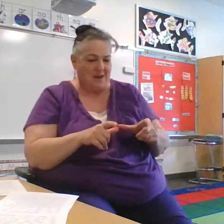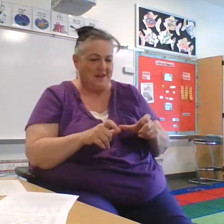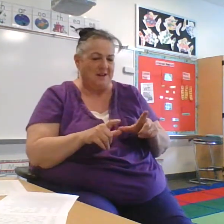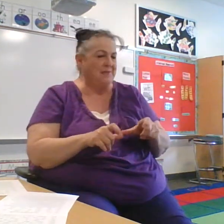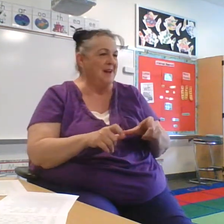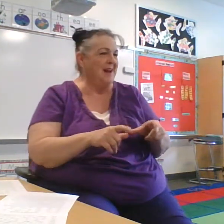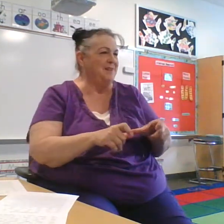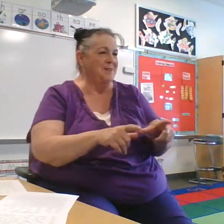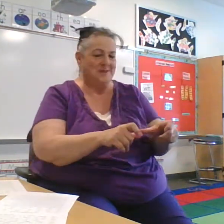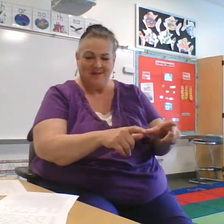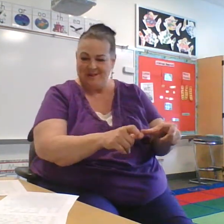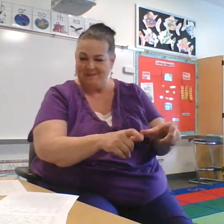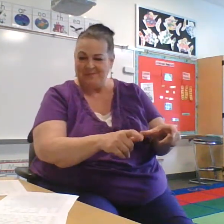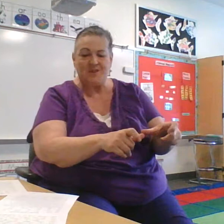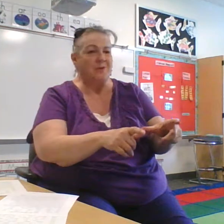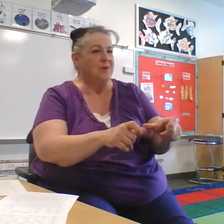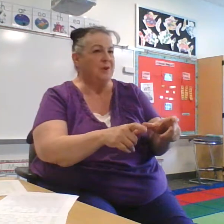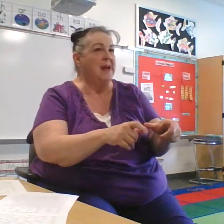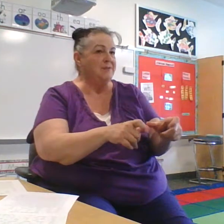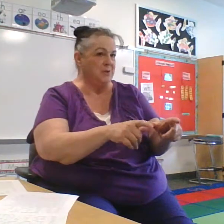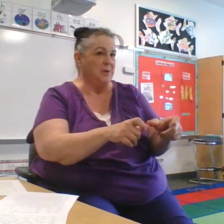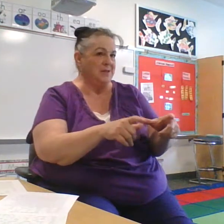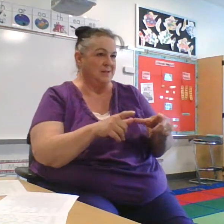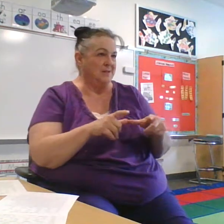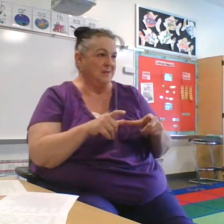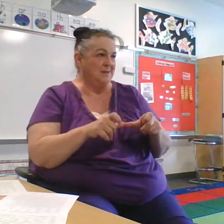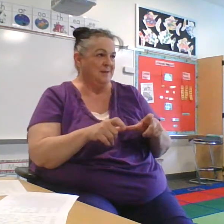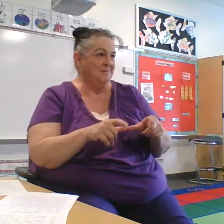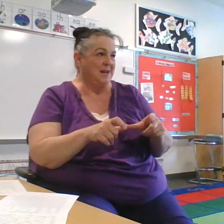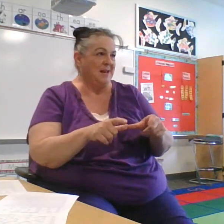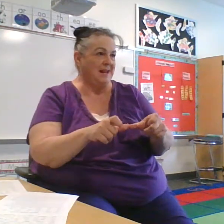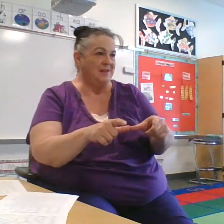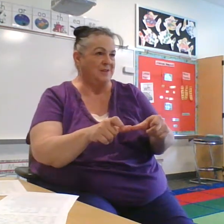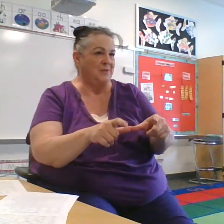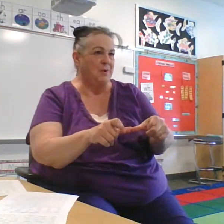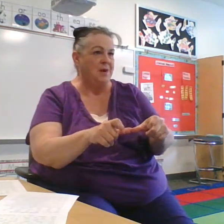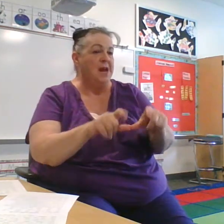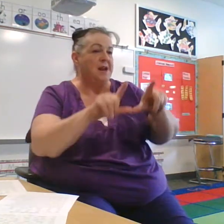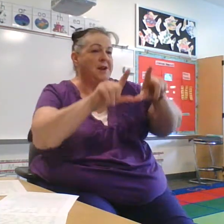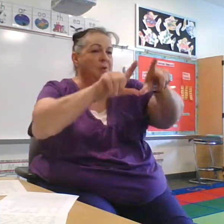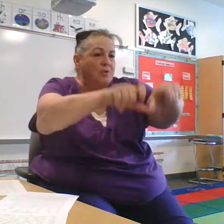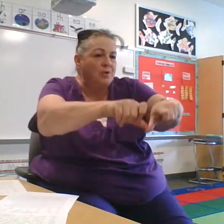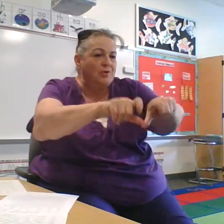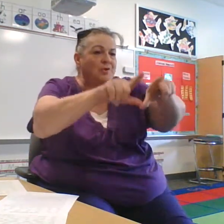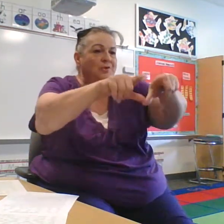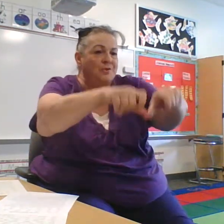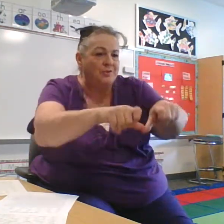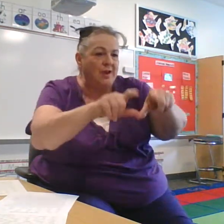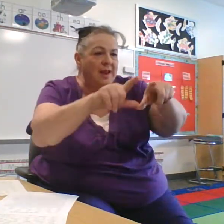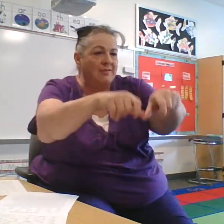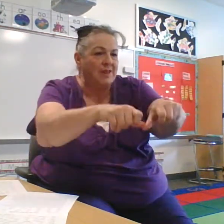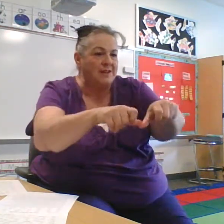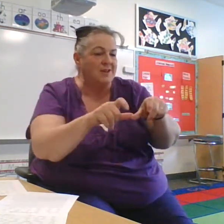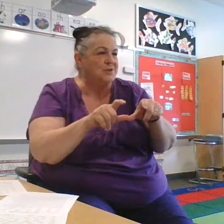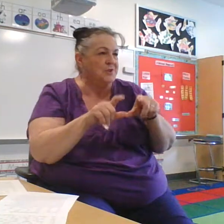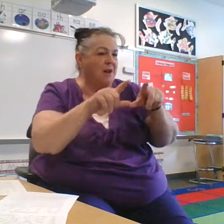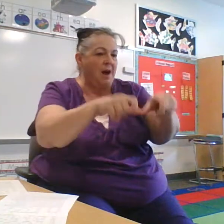enough. I do. So you have a choice, but I like this for run. Now, don't do like this because you're not